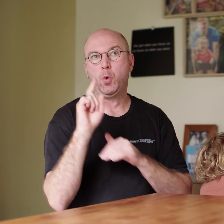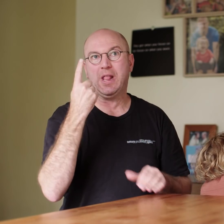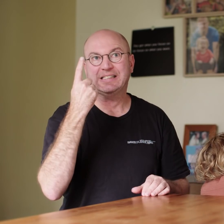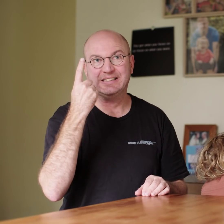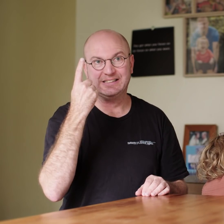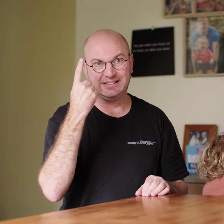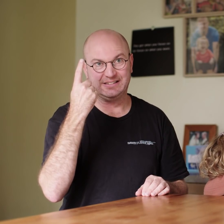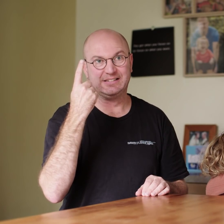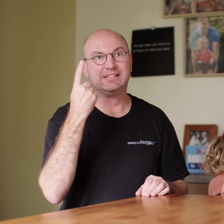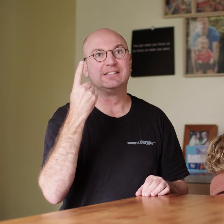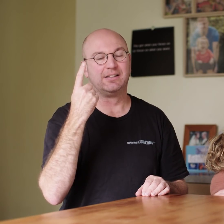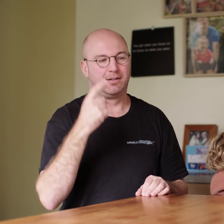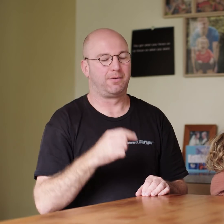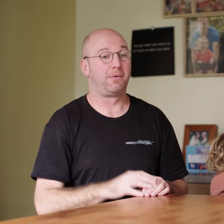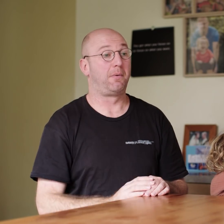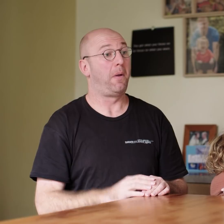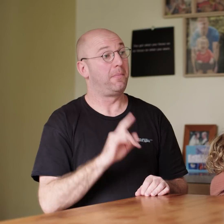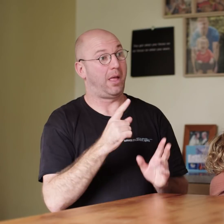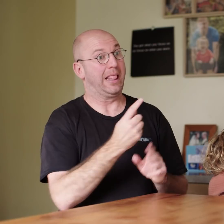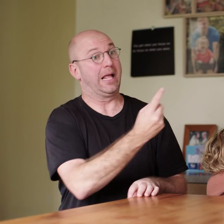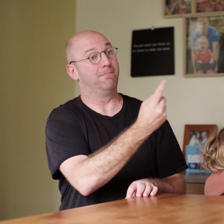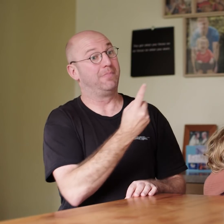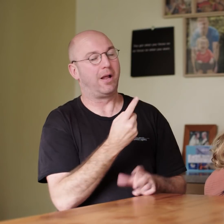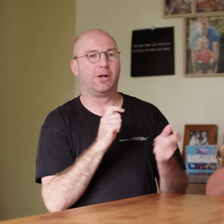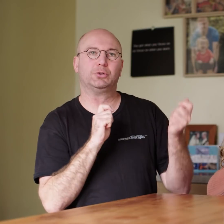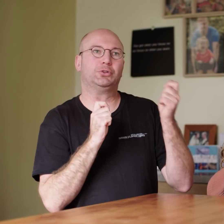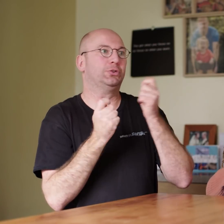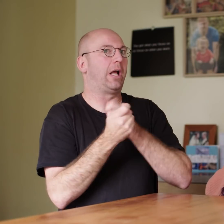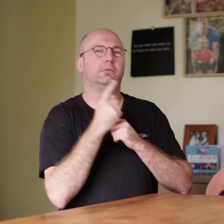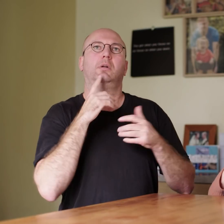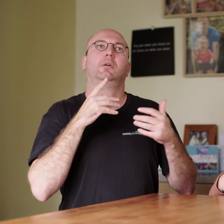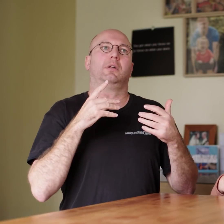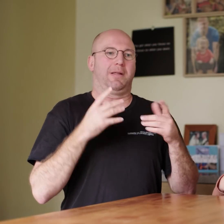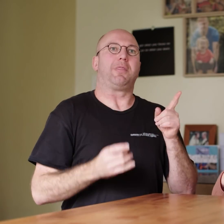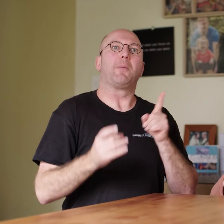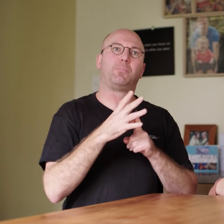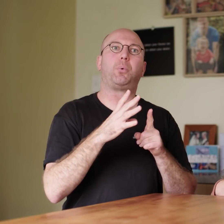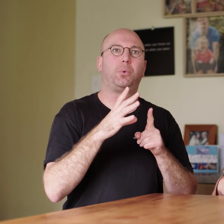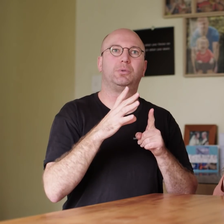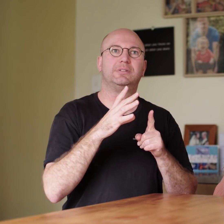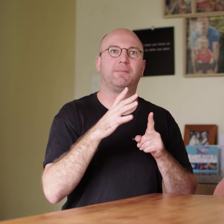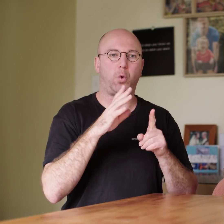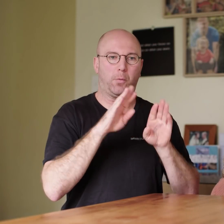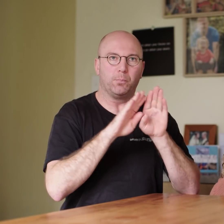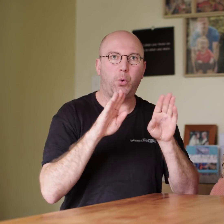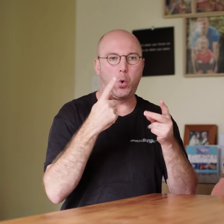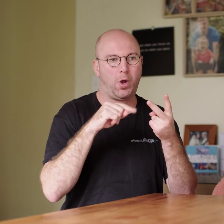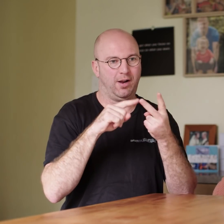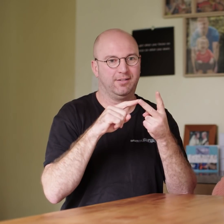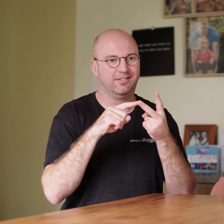However, after coming home from the UN Youth Declaration in Auckland, I saw a shift. She'd begun to realise the importance